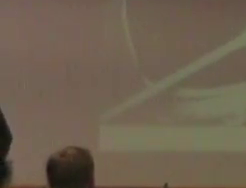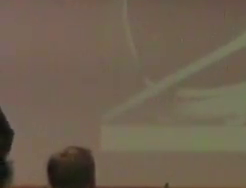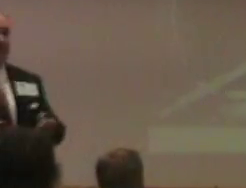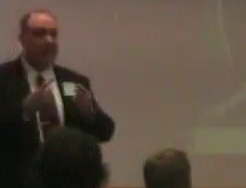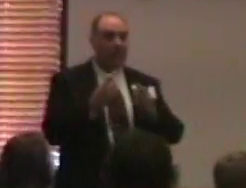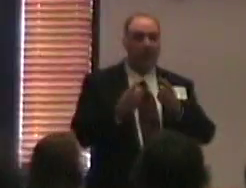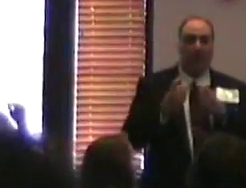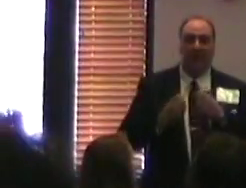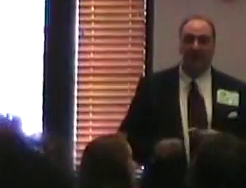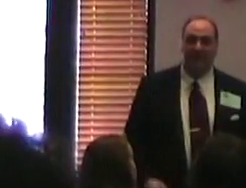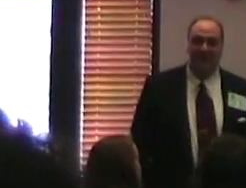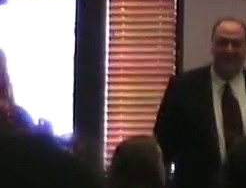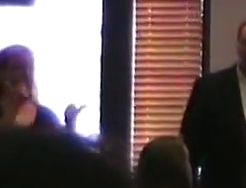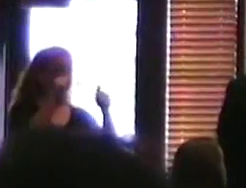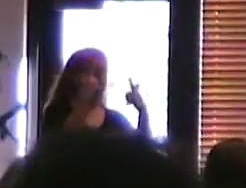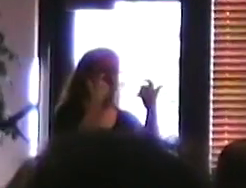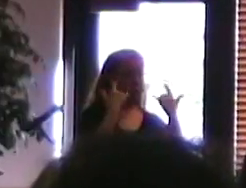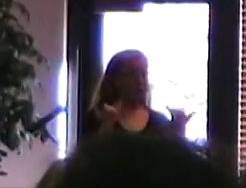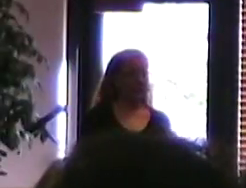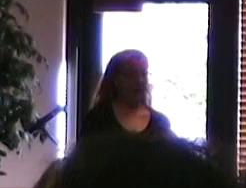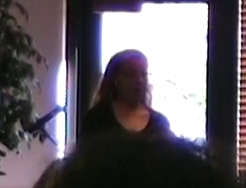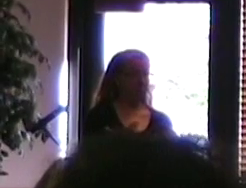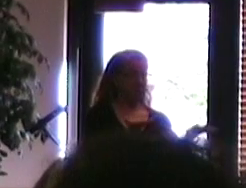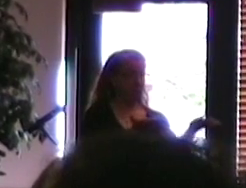And with that, questions?